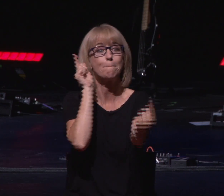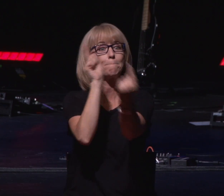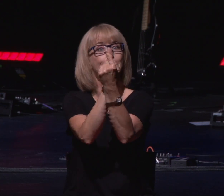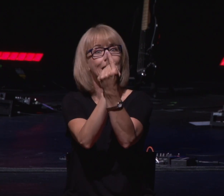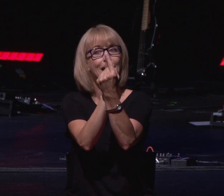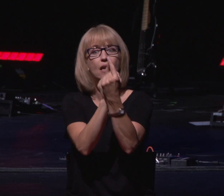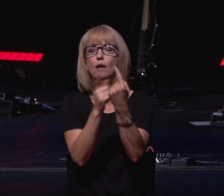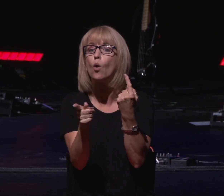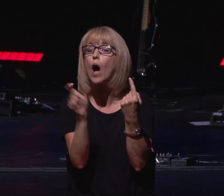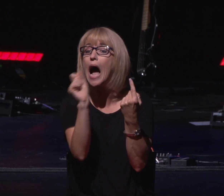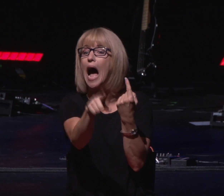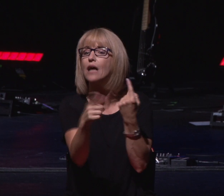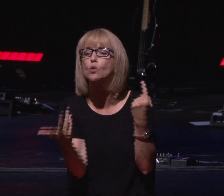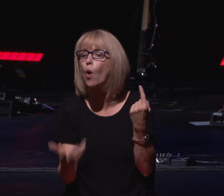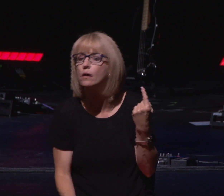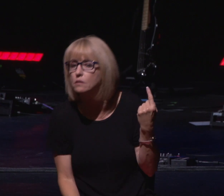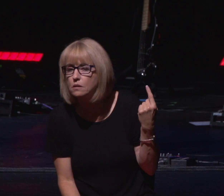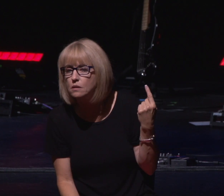what?